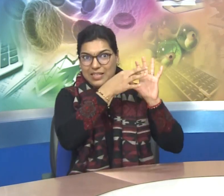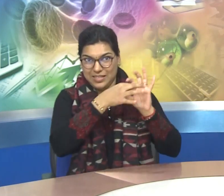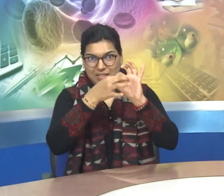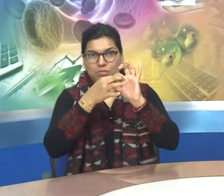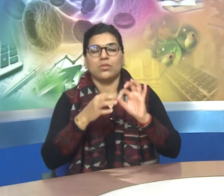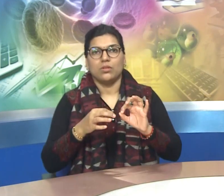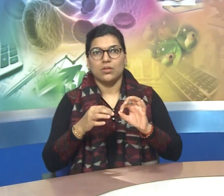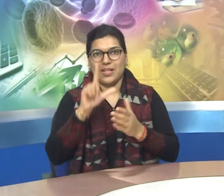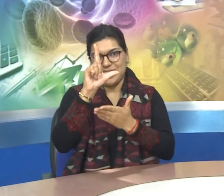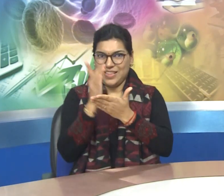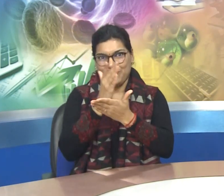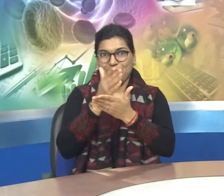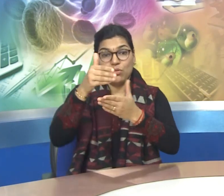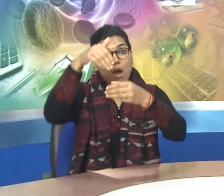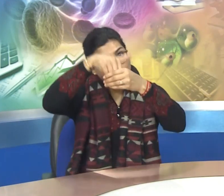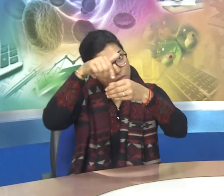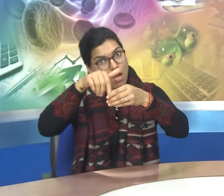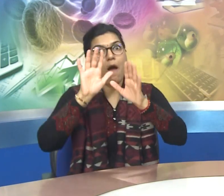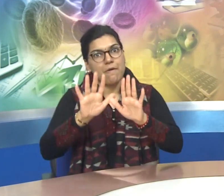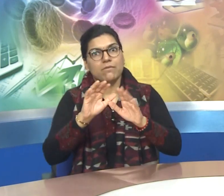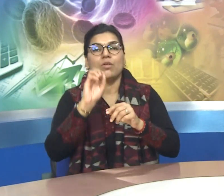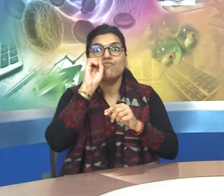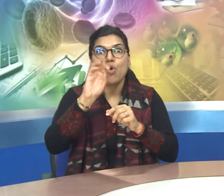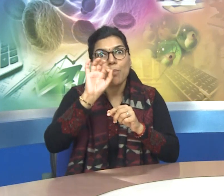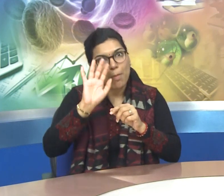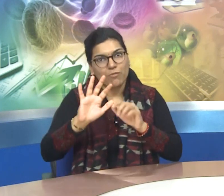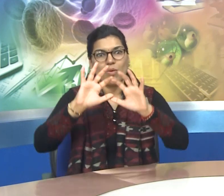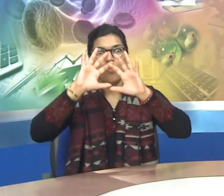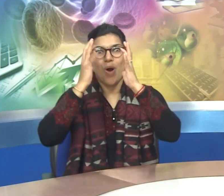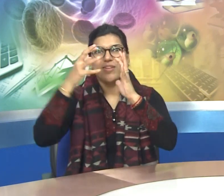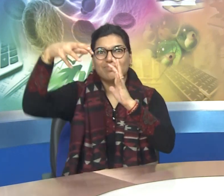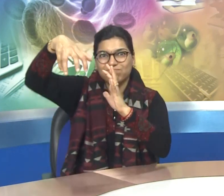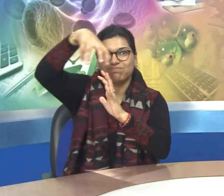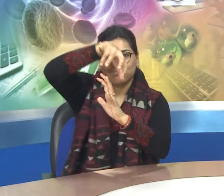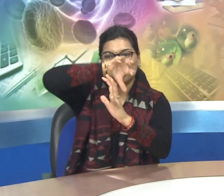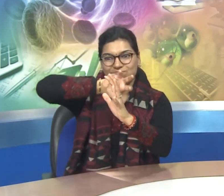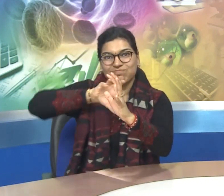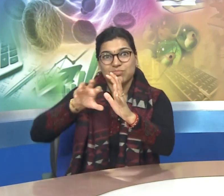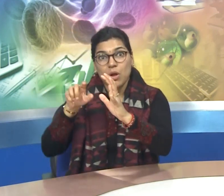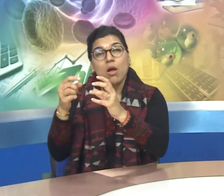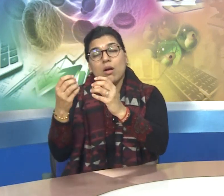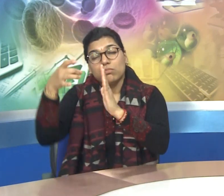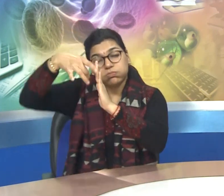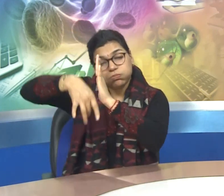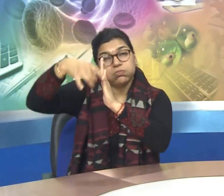Libraries maintain geographical information sources in their reference collection to